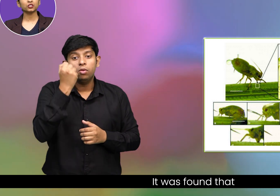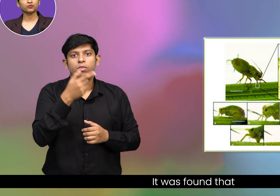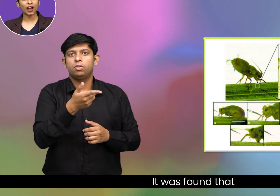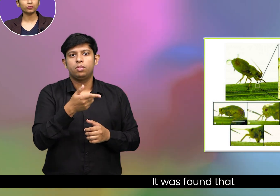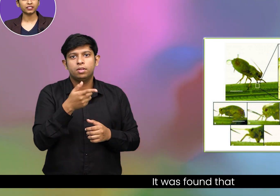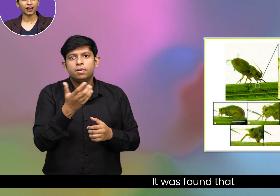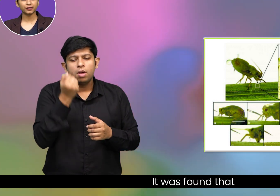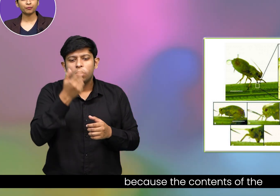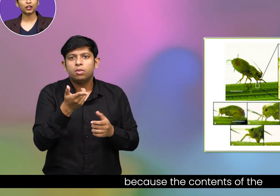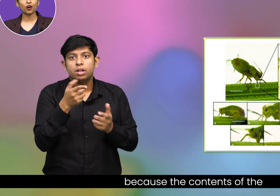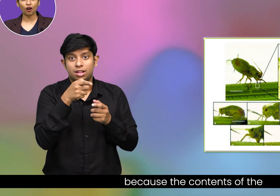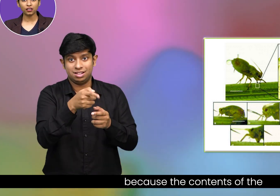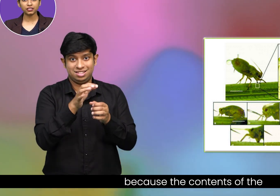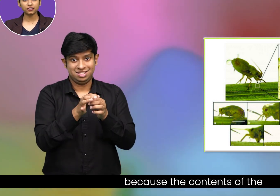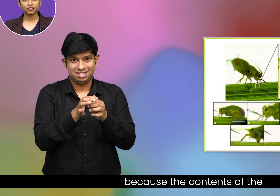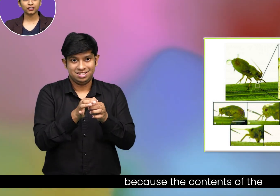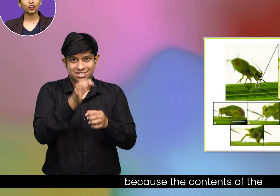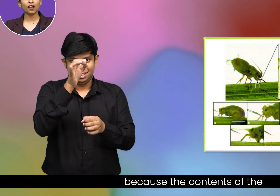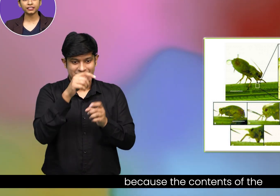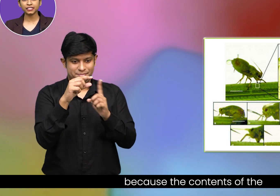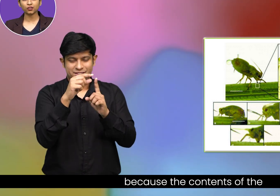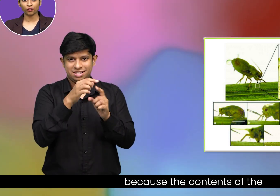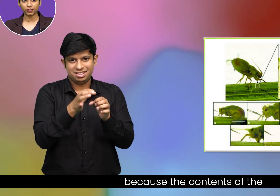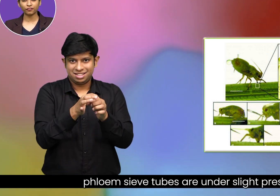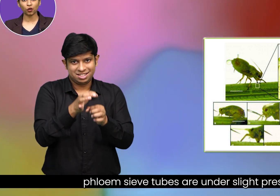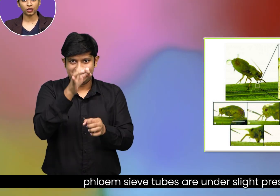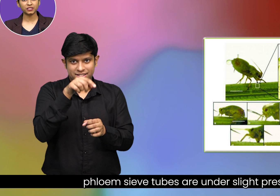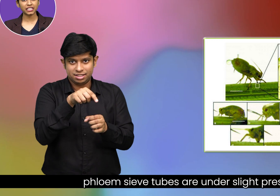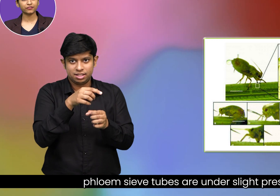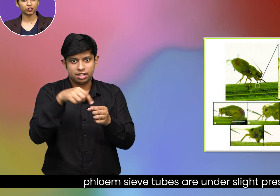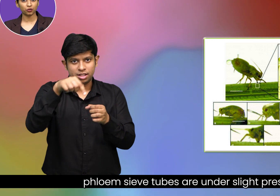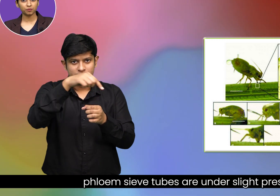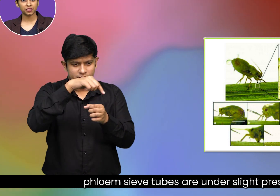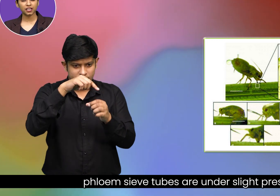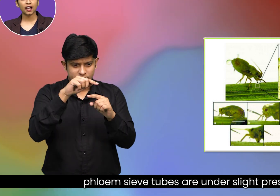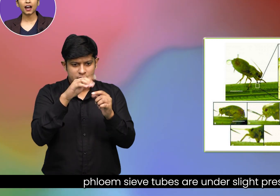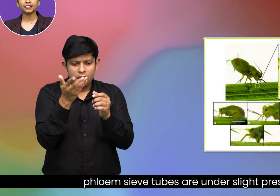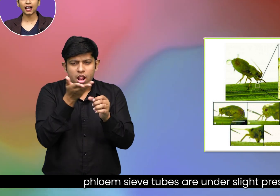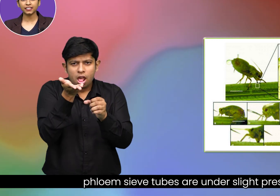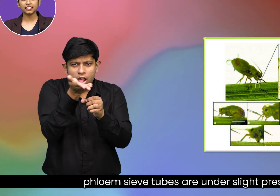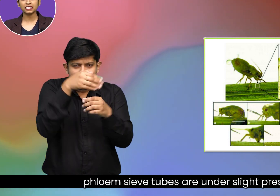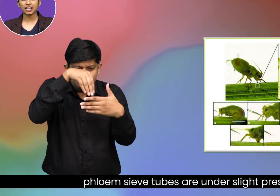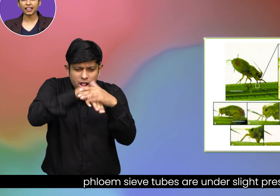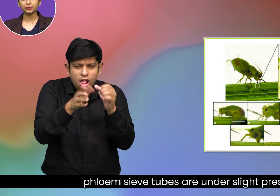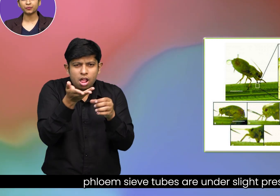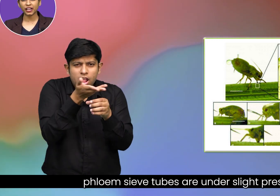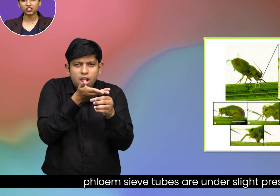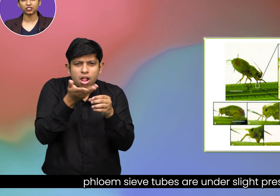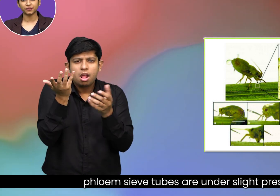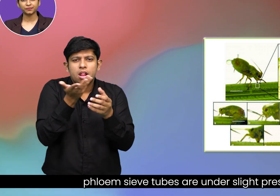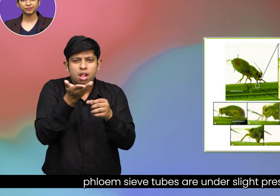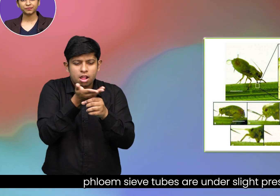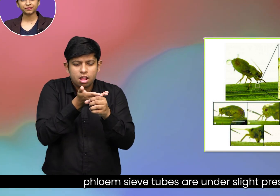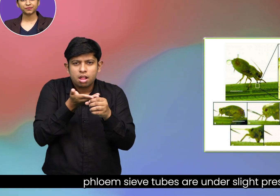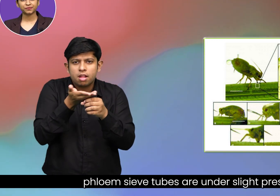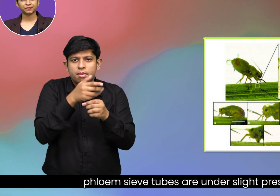It was found that because the contents of the phloem sieve tubes are under slight pressure